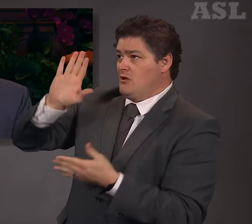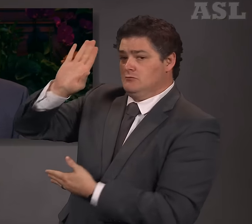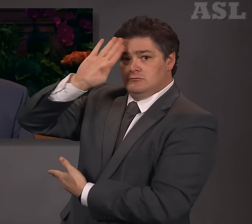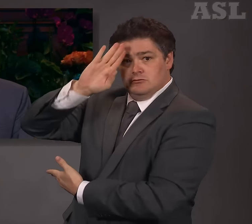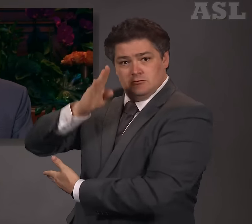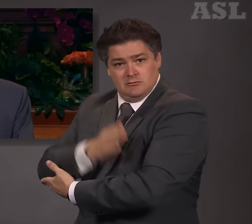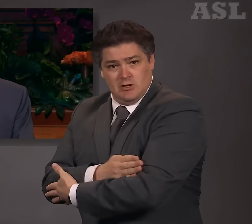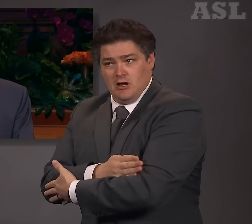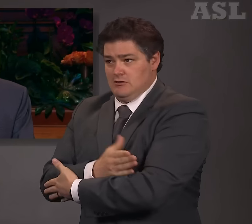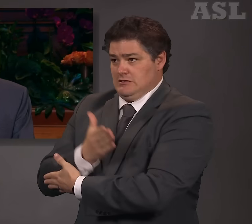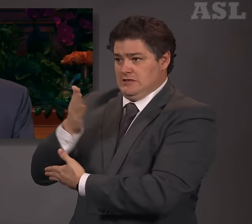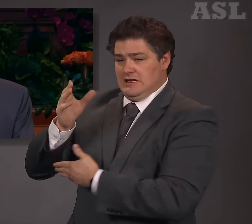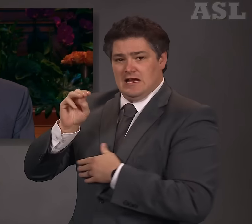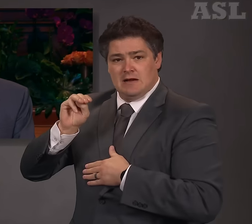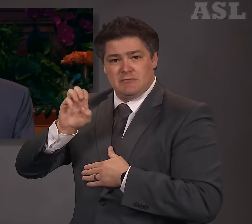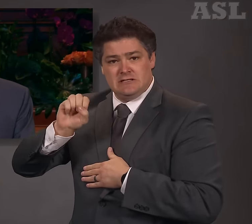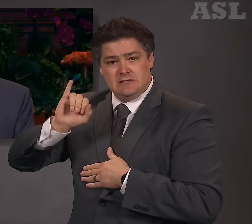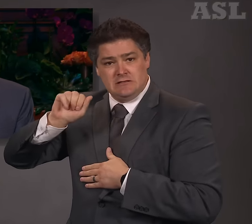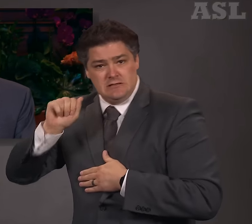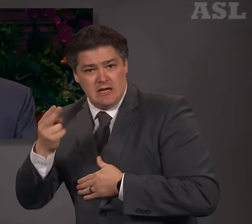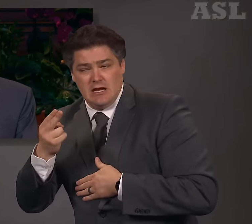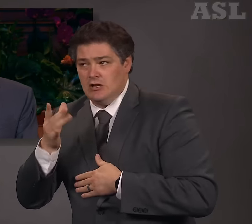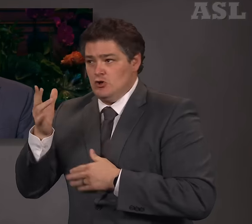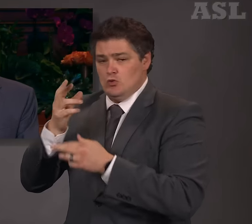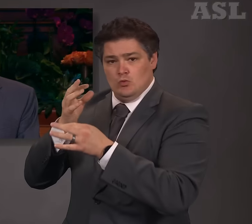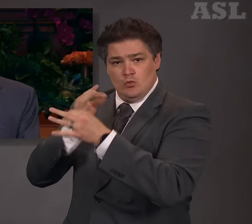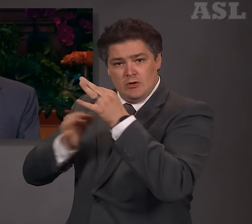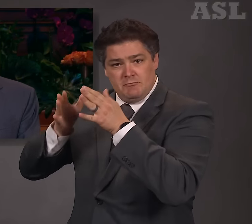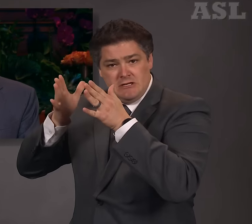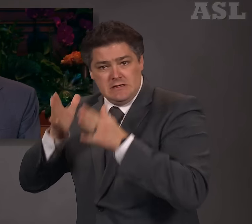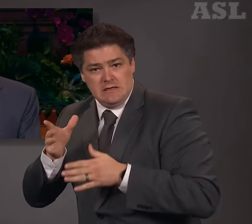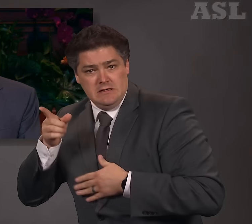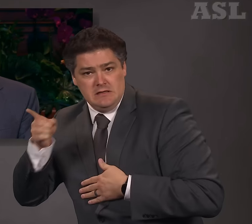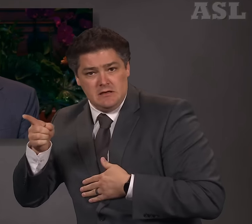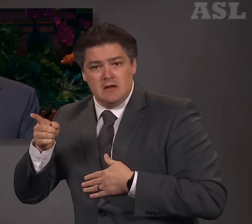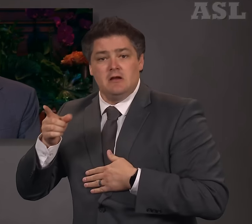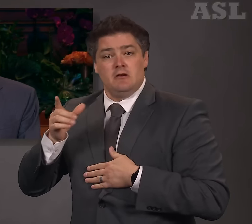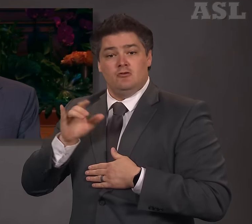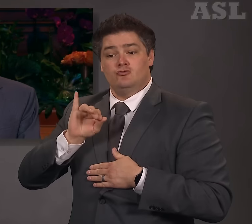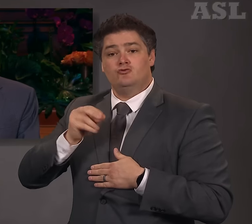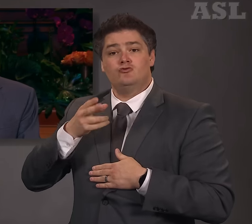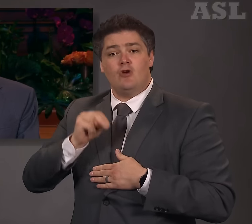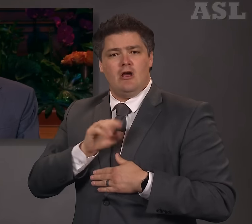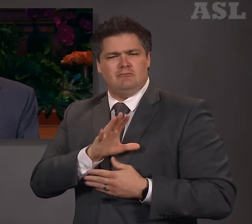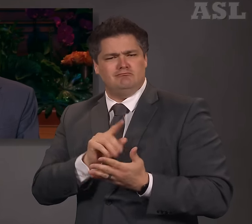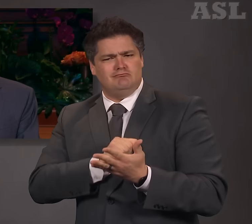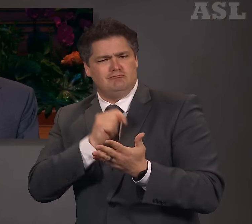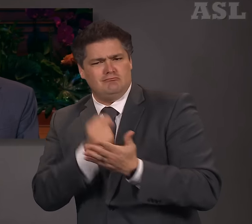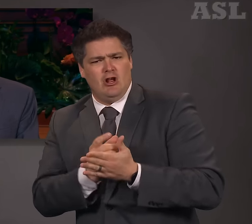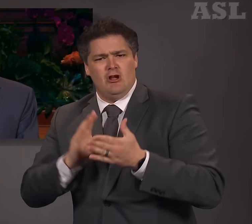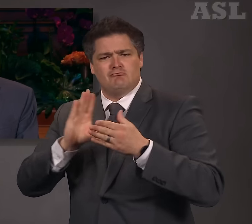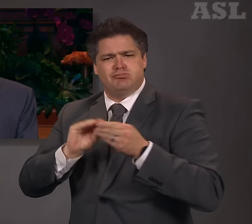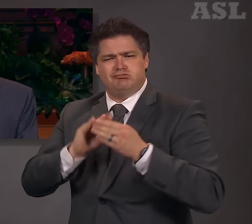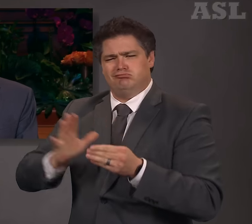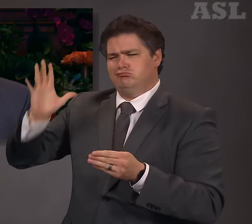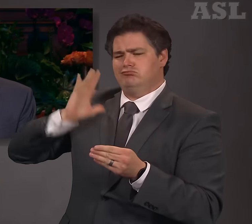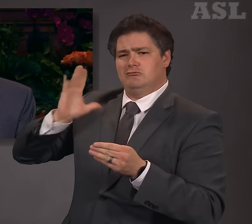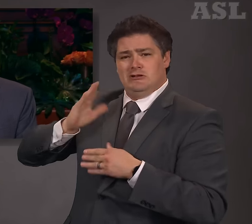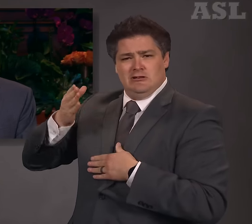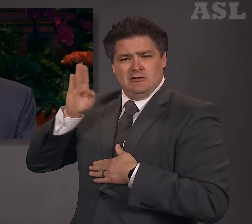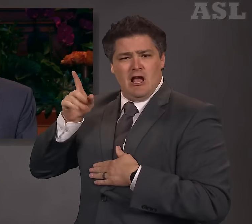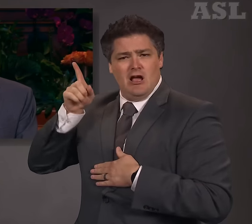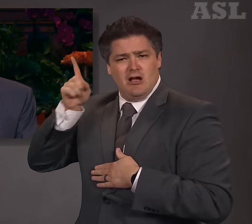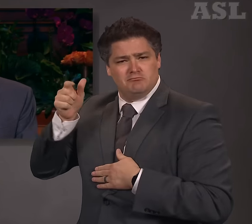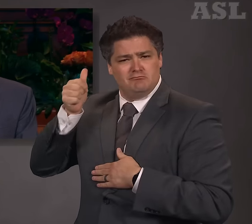testimony that Jesus was in the beginning with God, the creator of heaven and earth, and in him was the gospel, and the gospel was